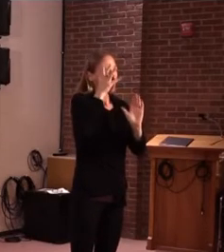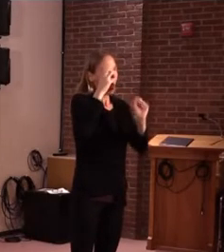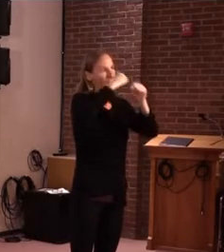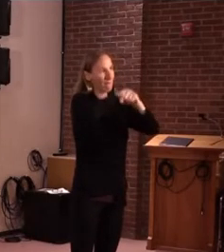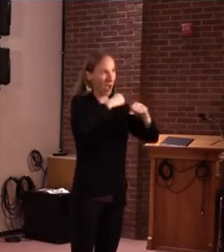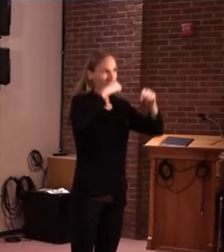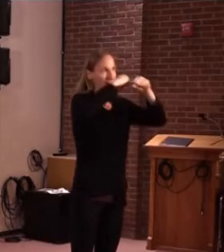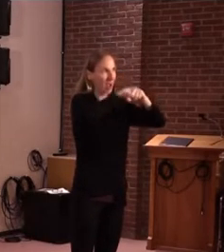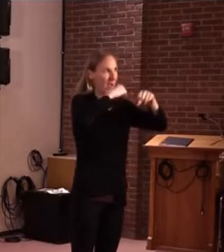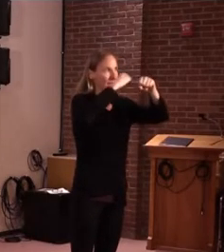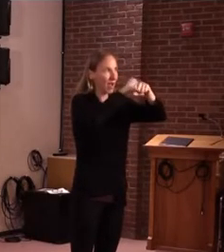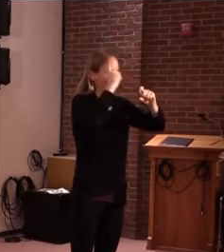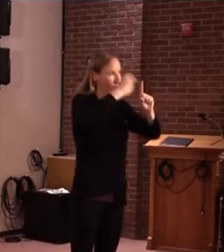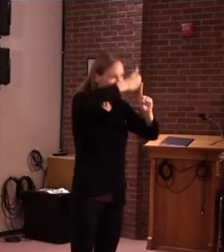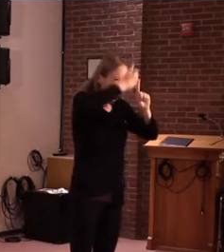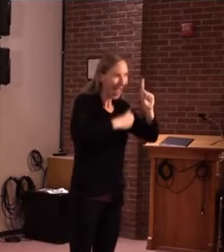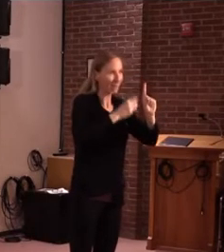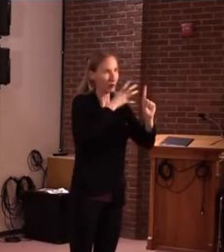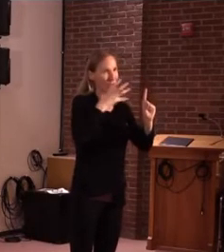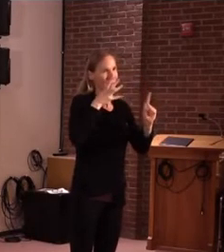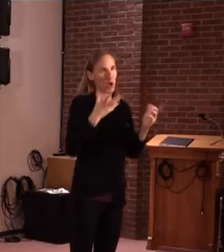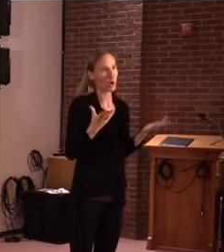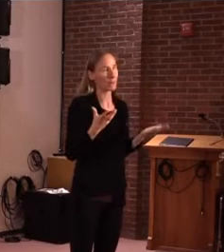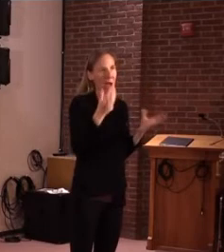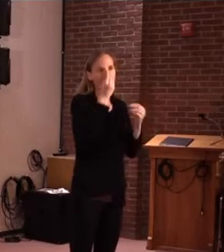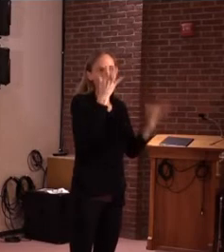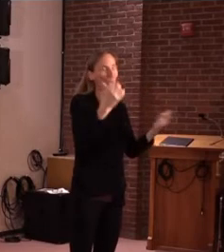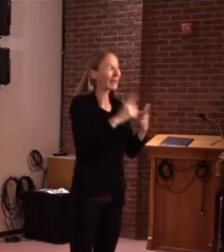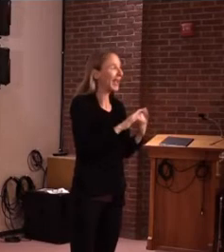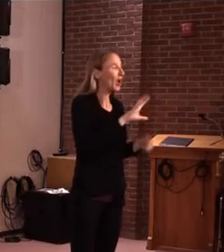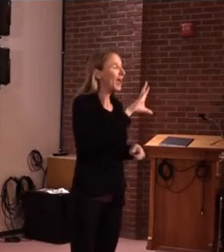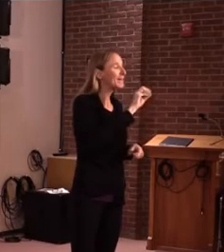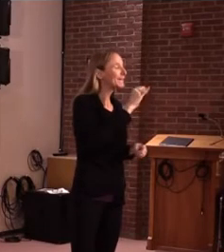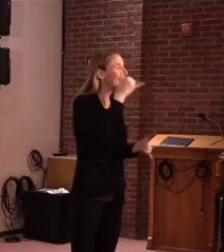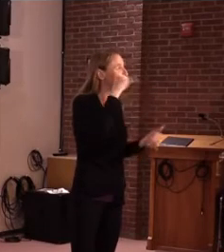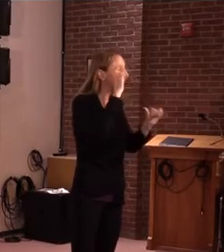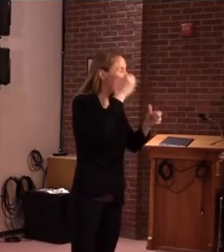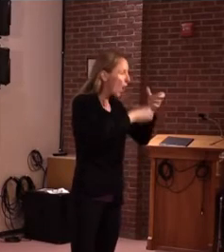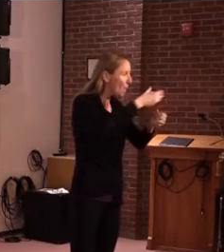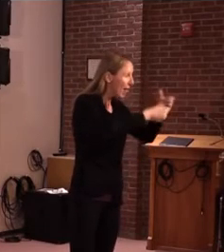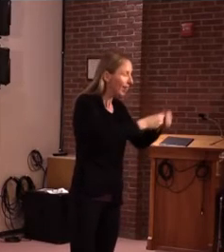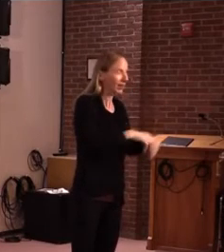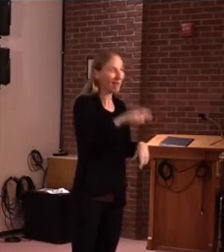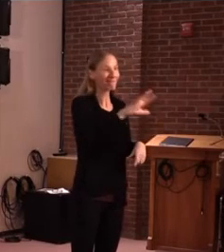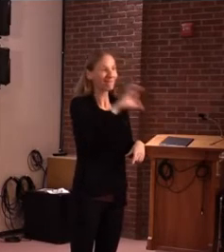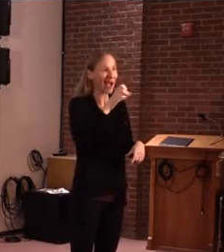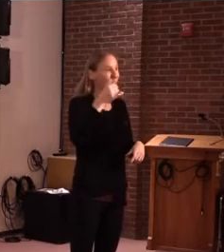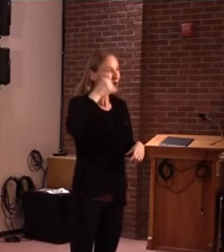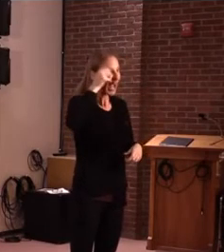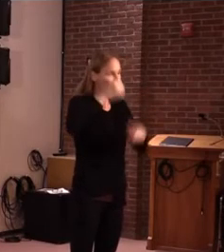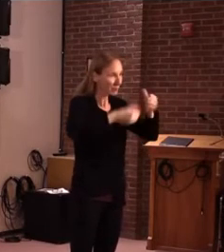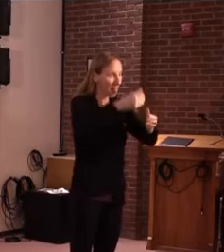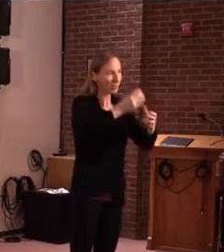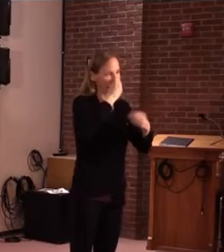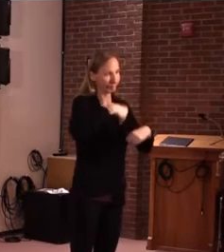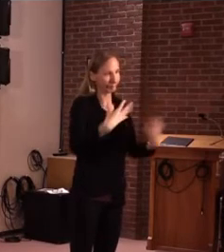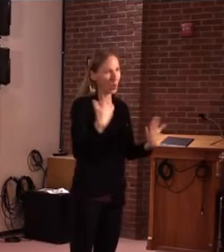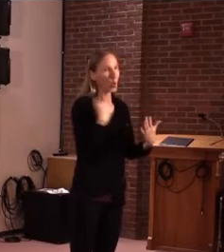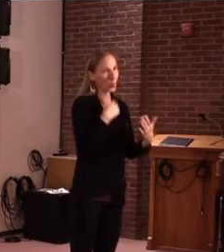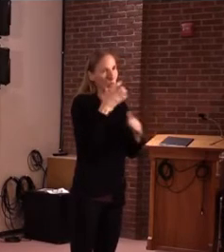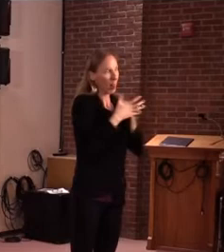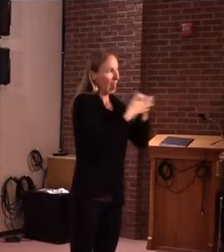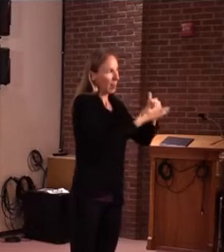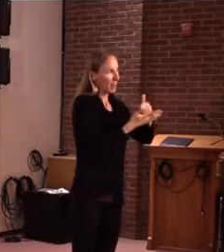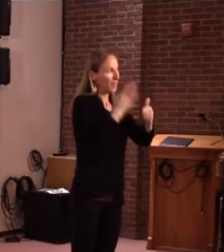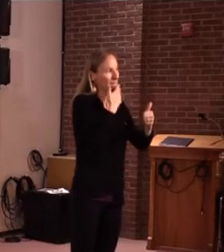the survival of every single farm. I don't care if you're milking 50 cows somewhere, you're milking 500 somewhere. We're going to do what we